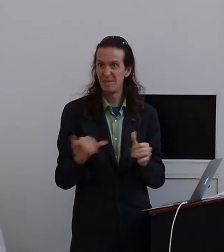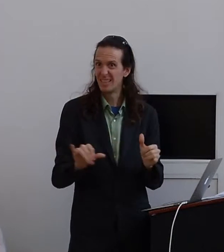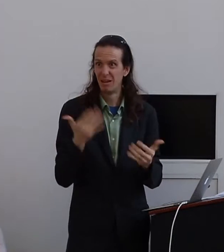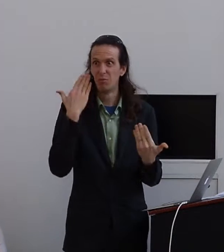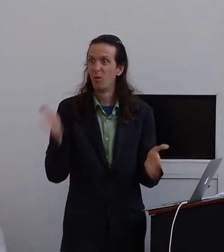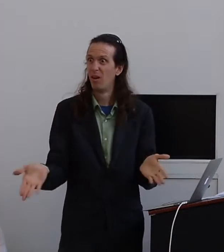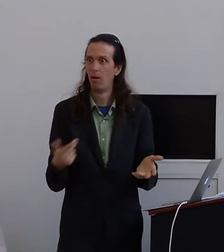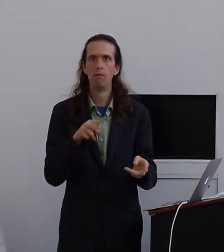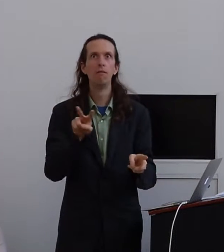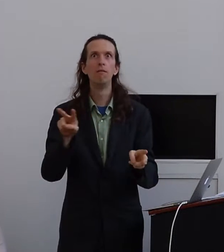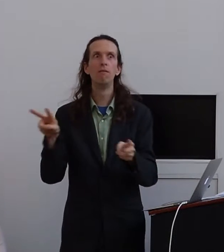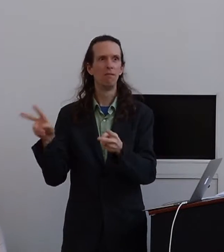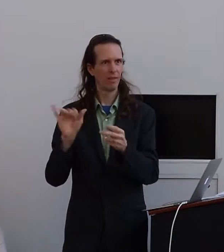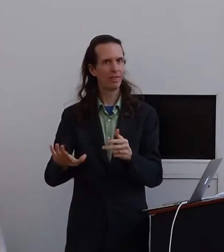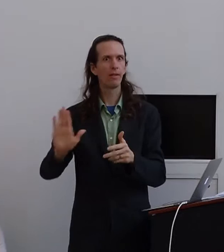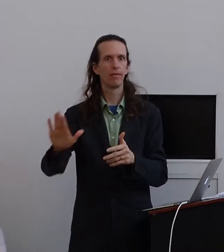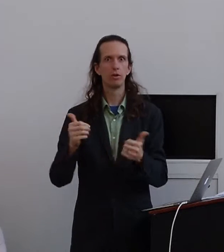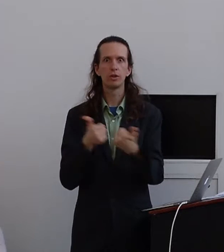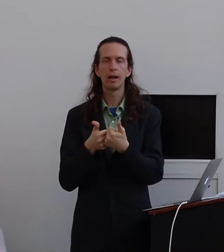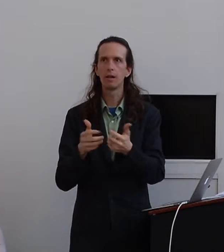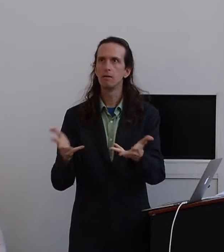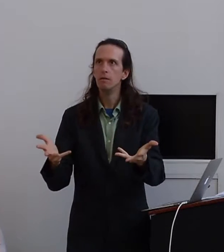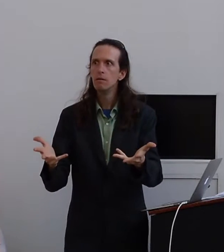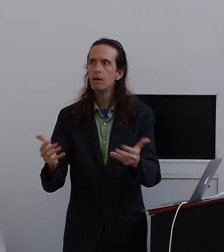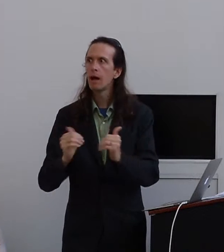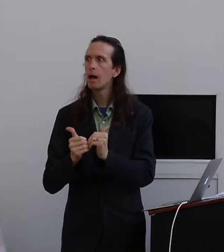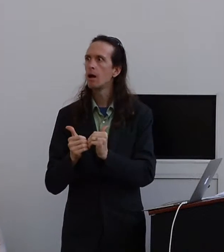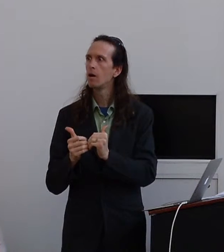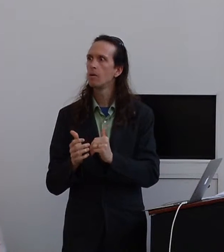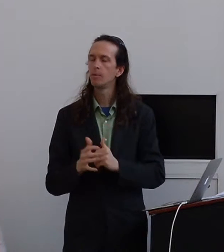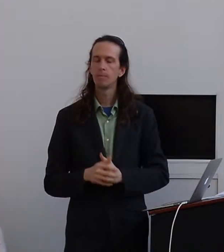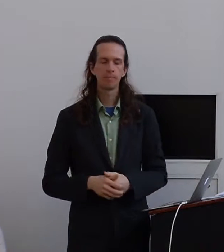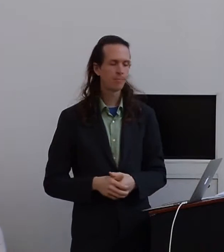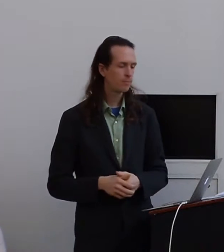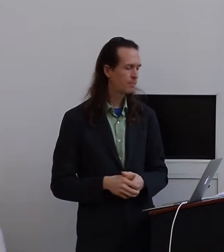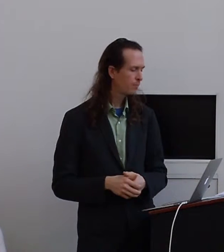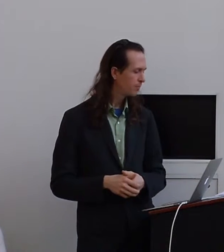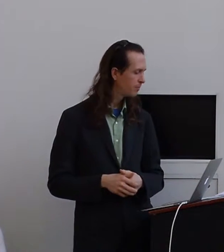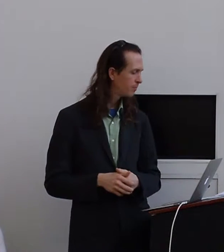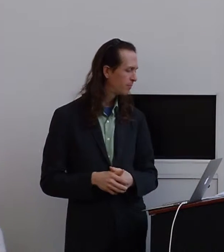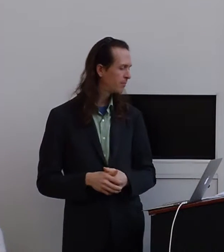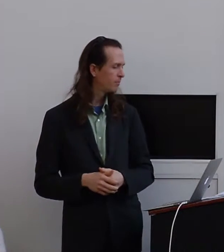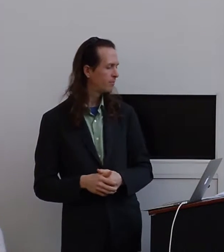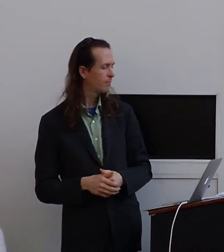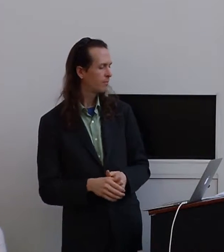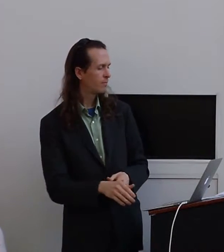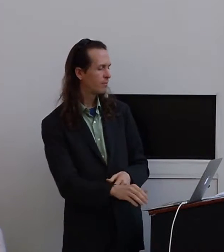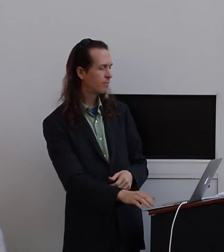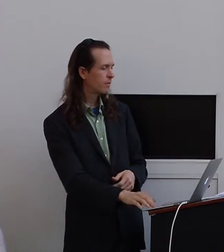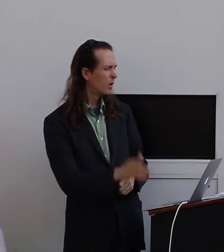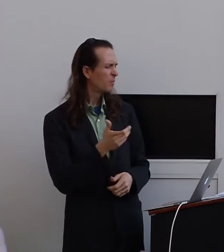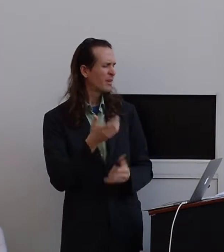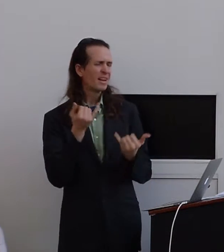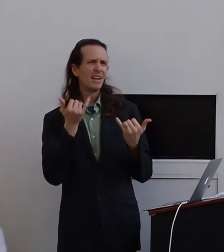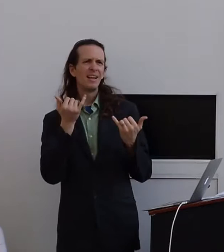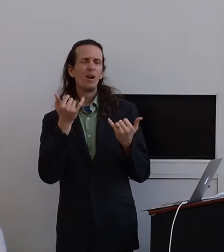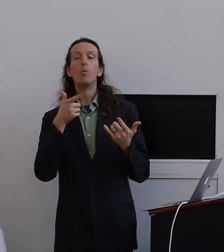a starts and ends, babies don't know either. This is the language acquisition challenge they face. We know that infants begin